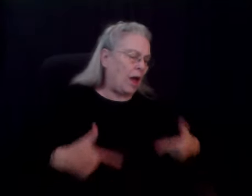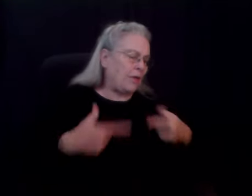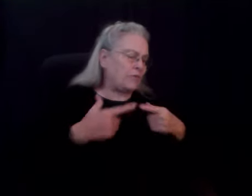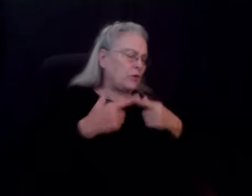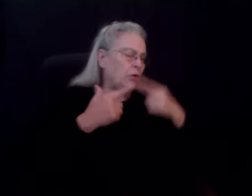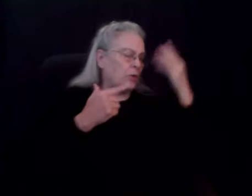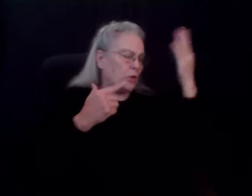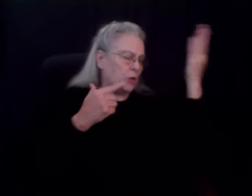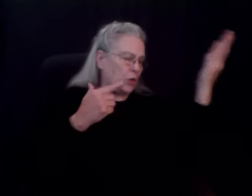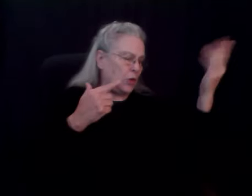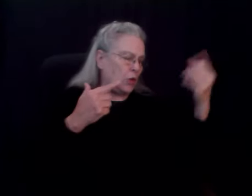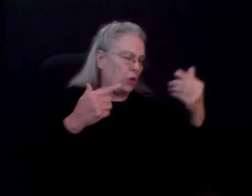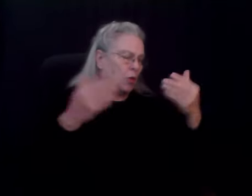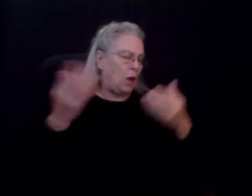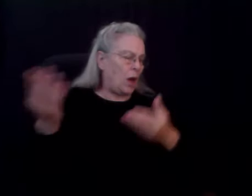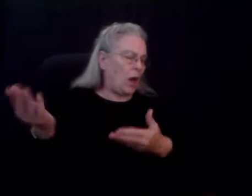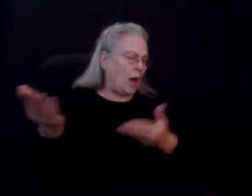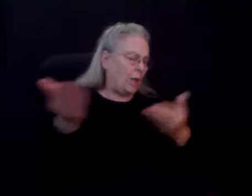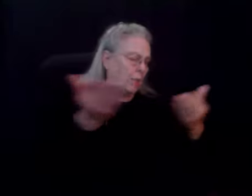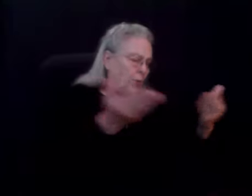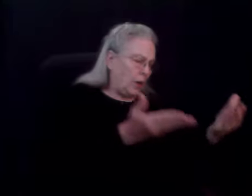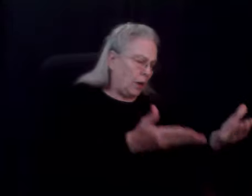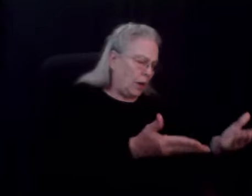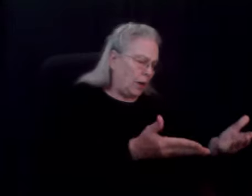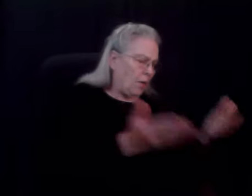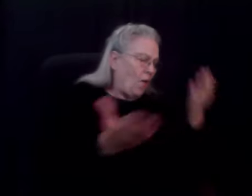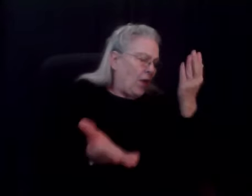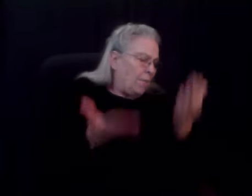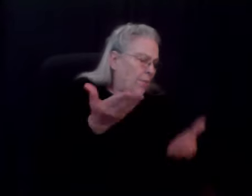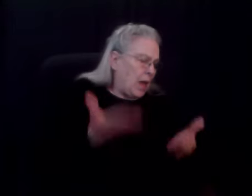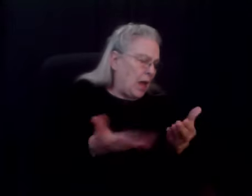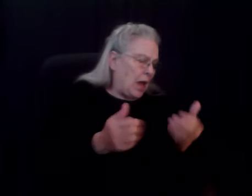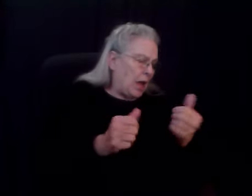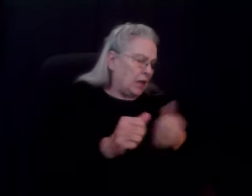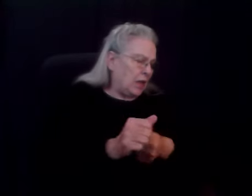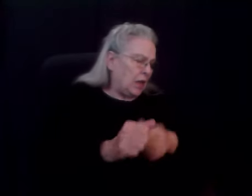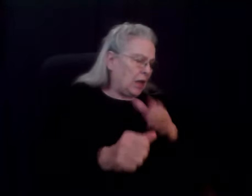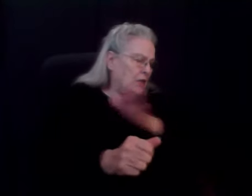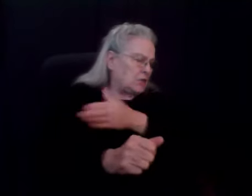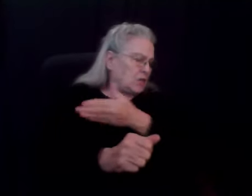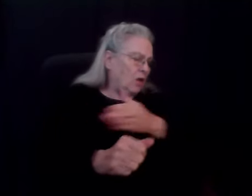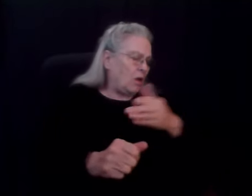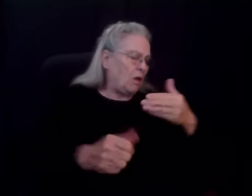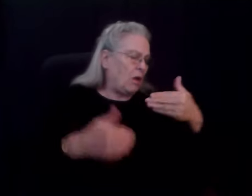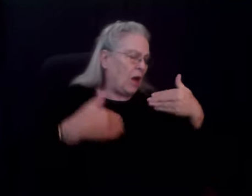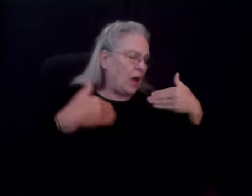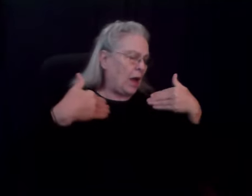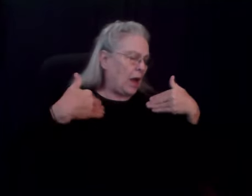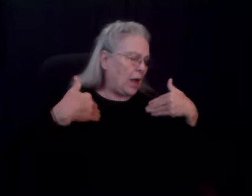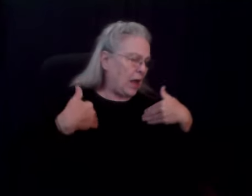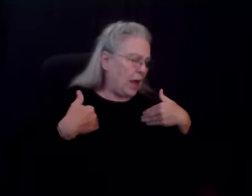to you I bring. May His song I have